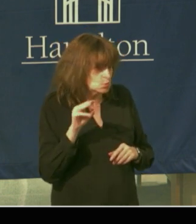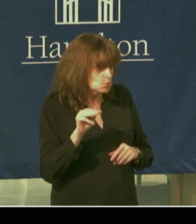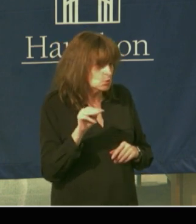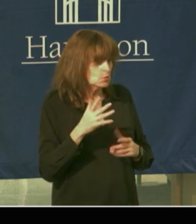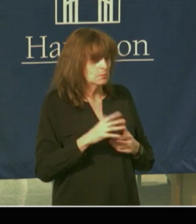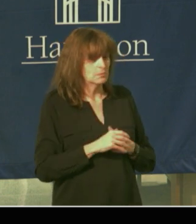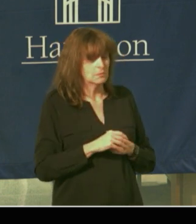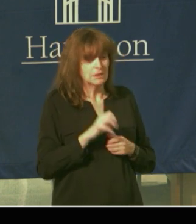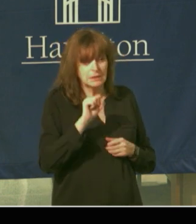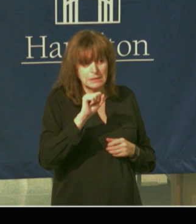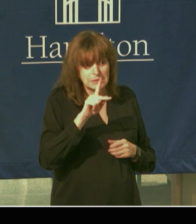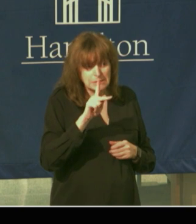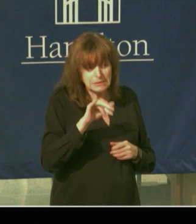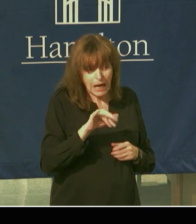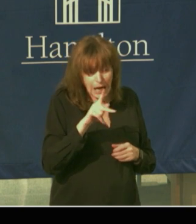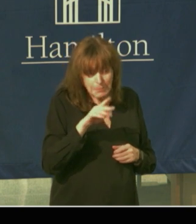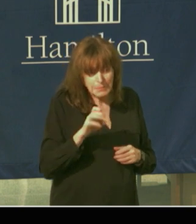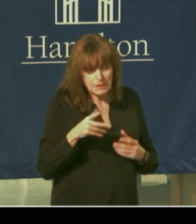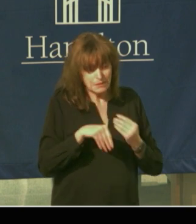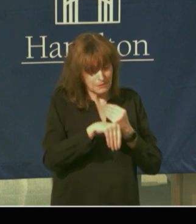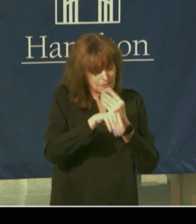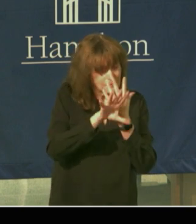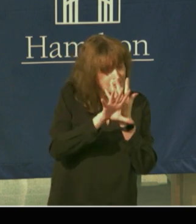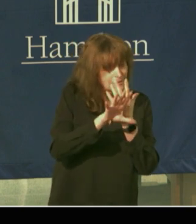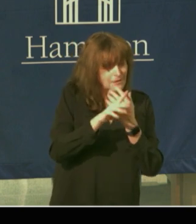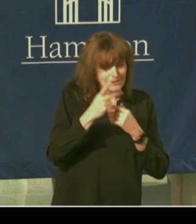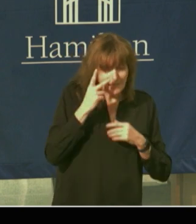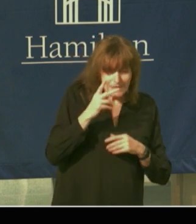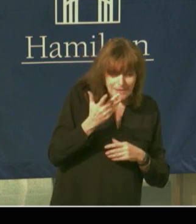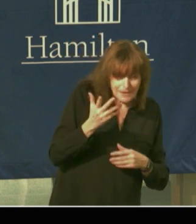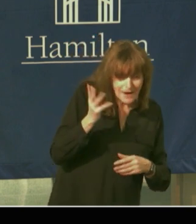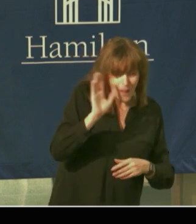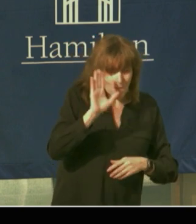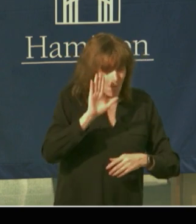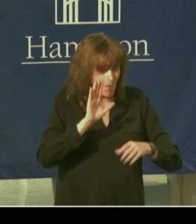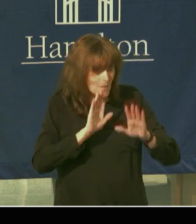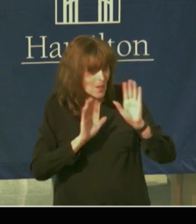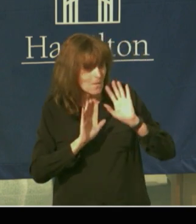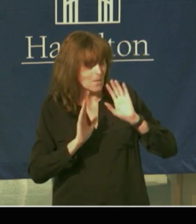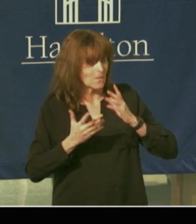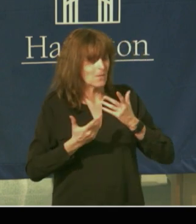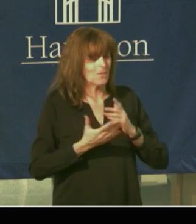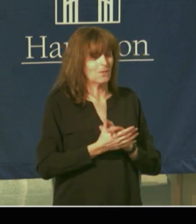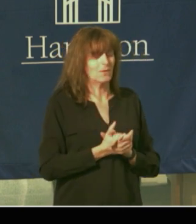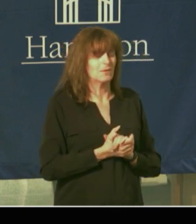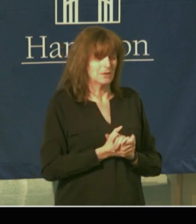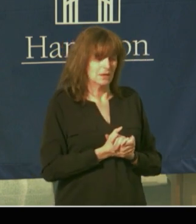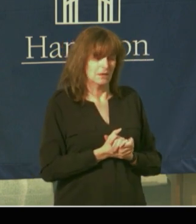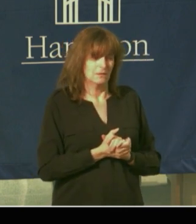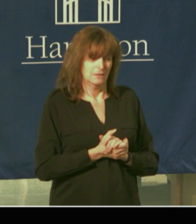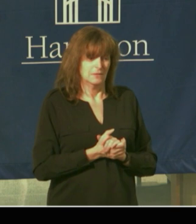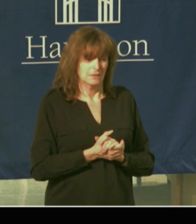But acknowledging that the virus can survive up to 9 days on a surface, so giving it a wipe down